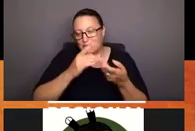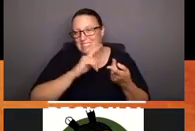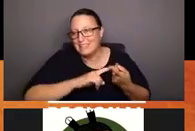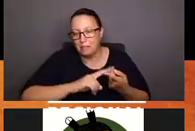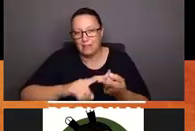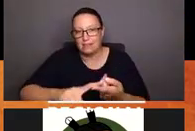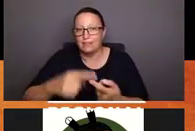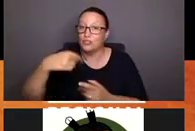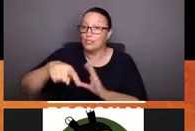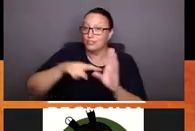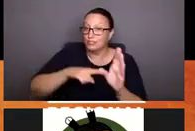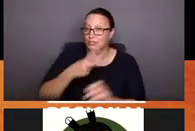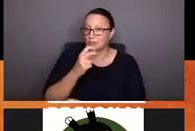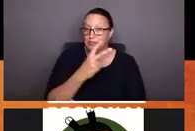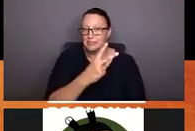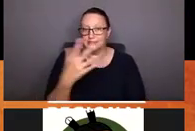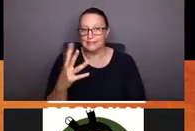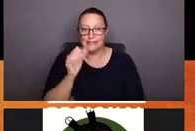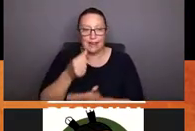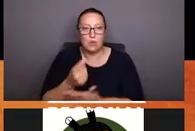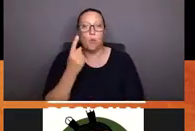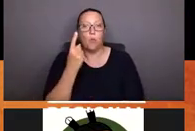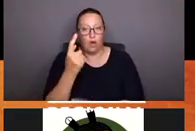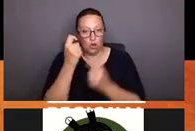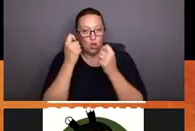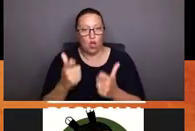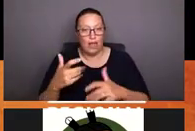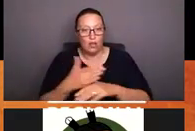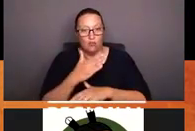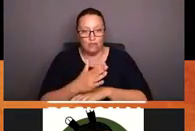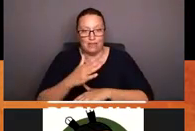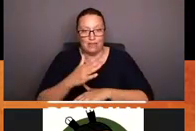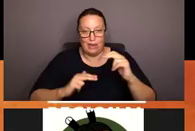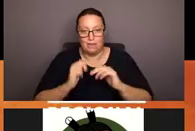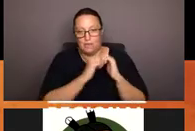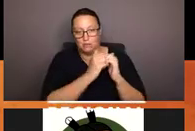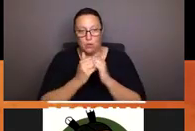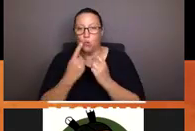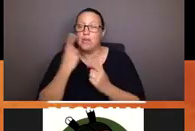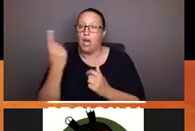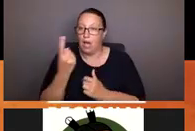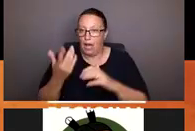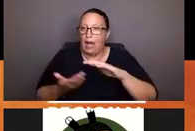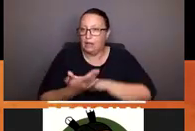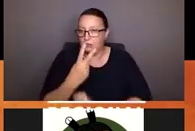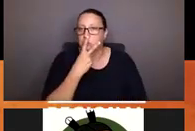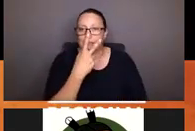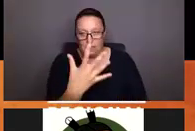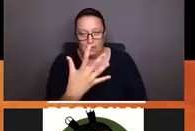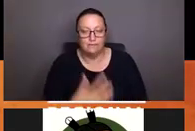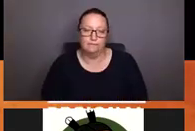2025, at least one Early Career Development Fellowship will be designated for applicants who are under 25 years of age.